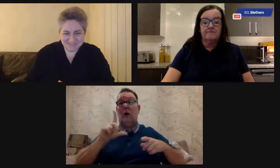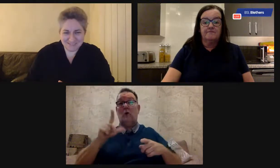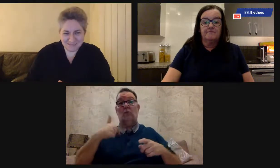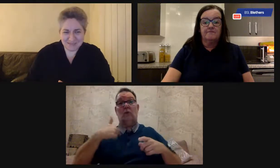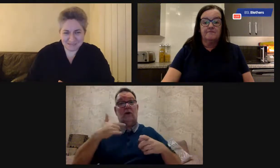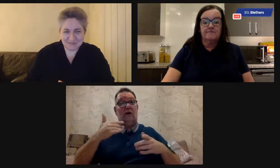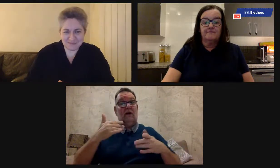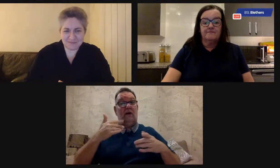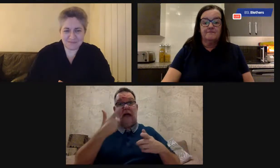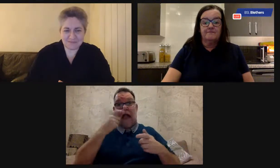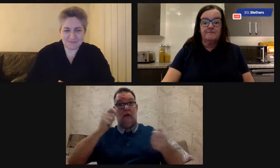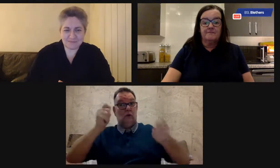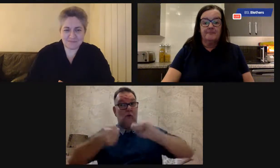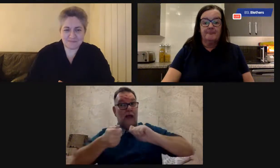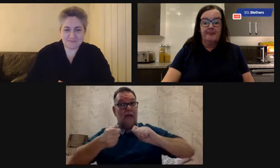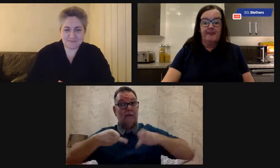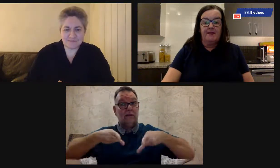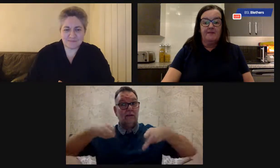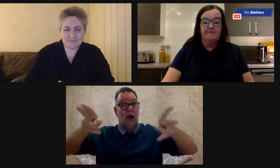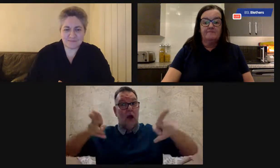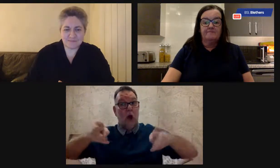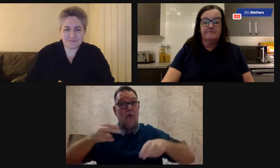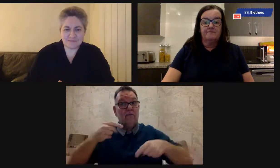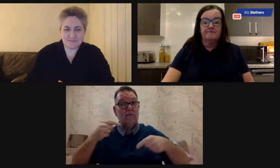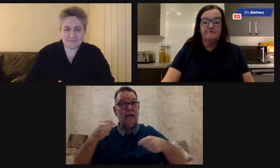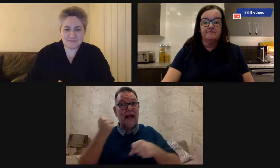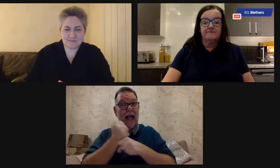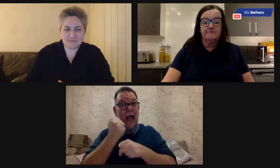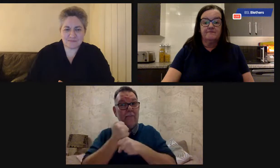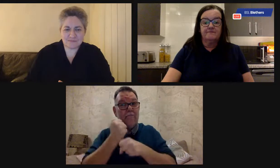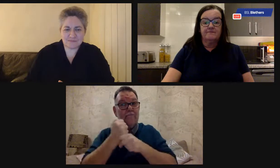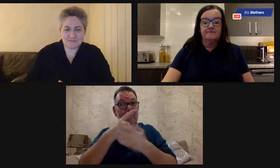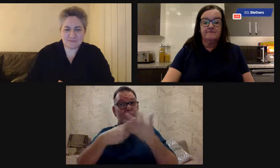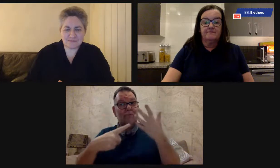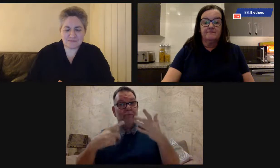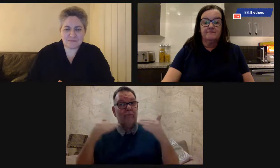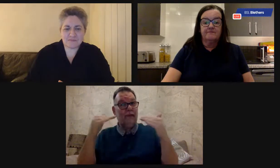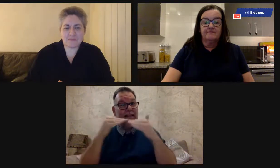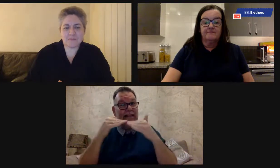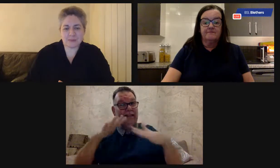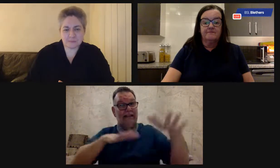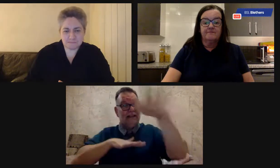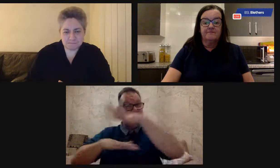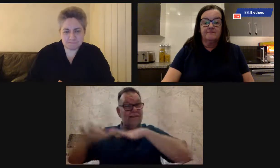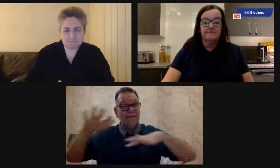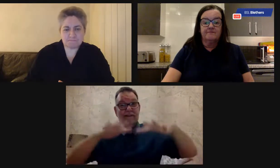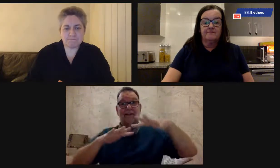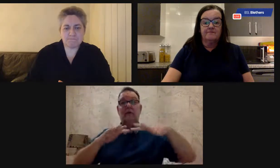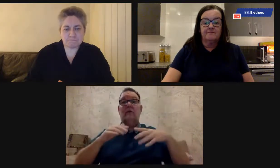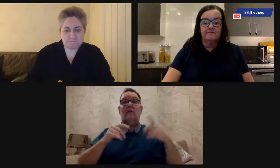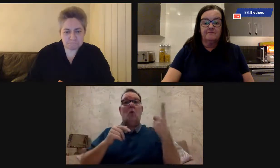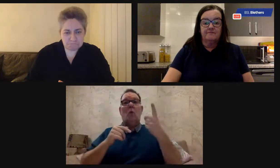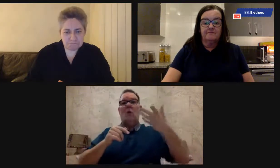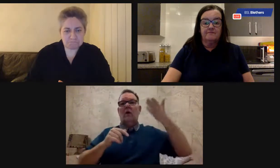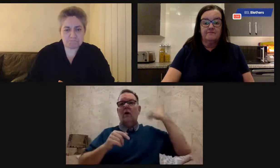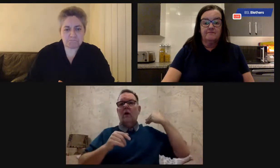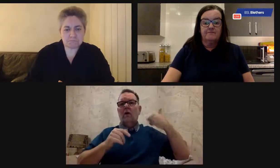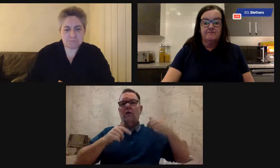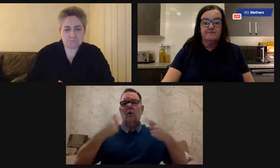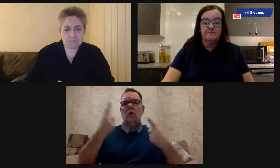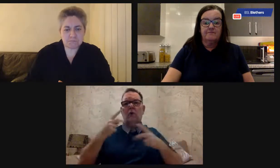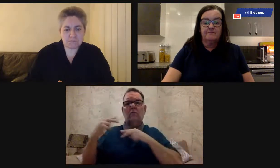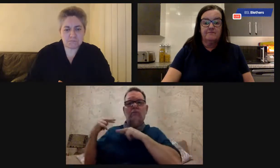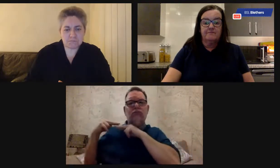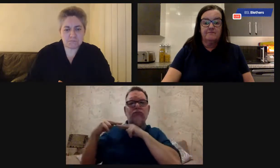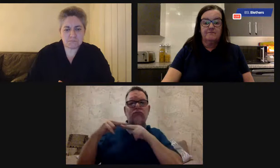45 and then just came down from 75. So we do lots of activities. We do German